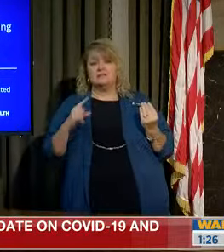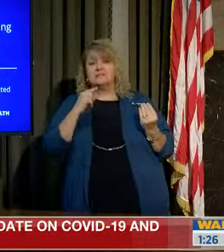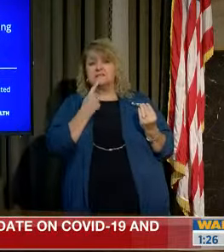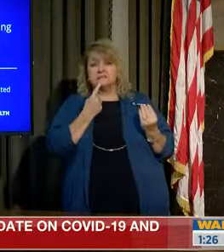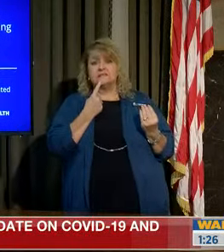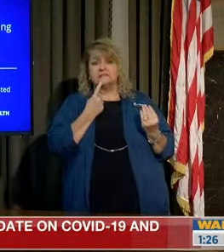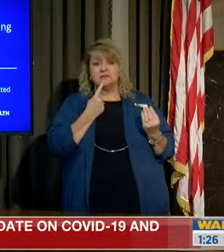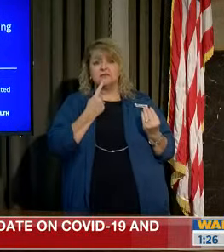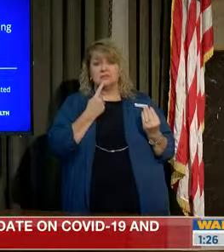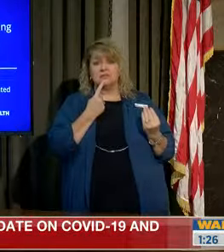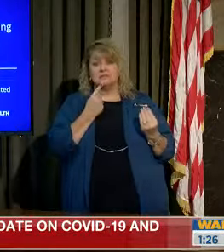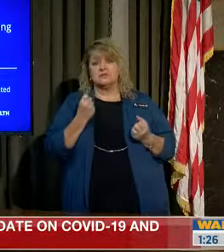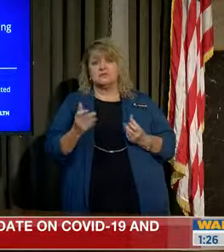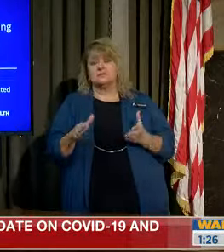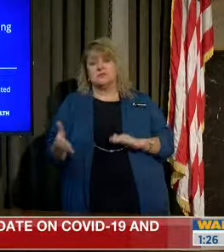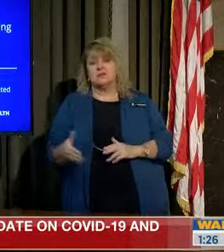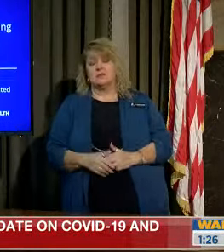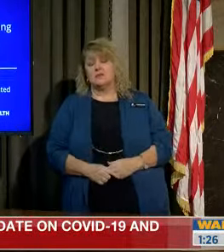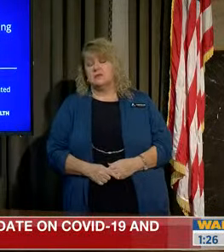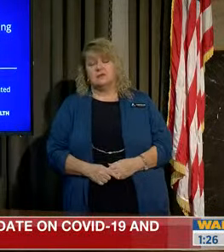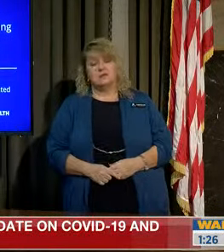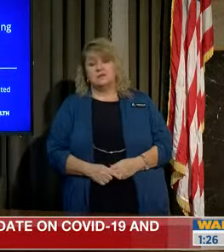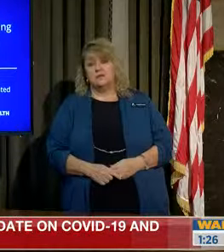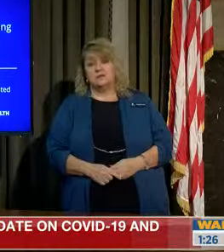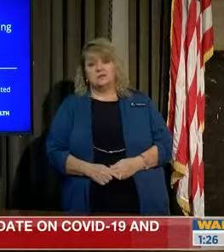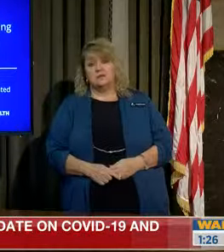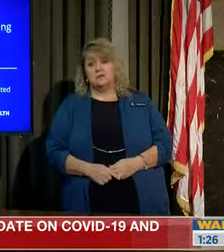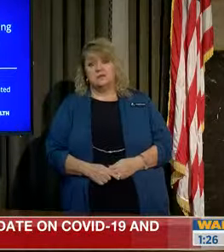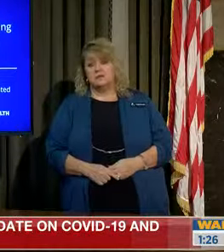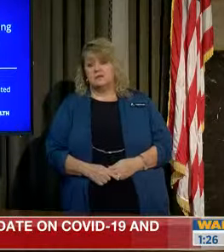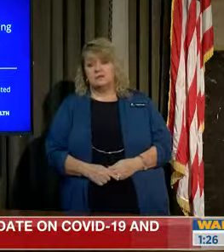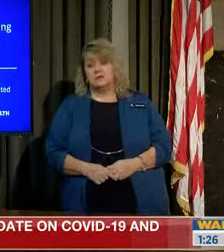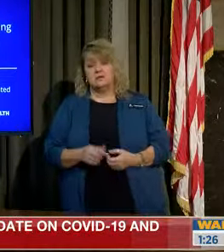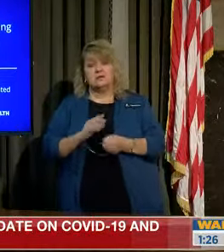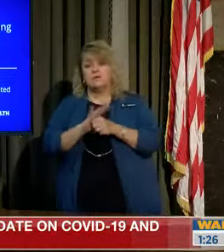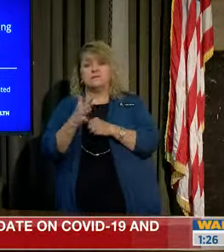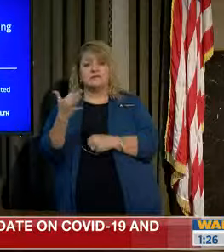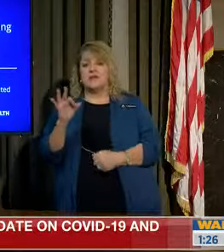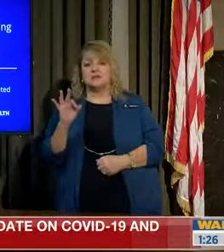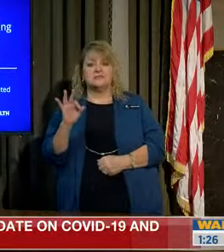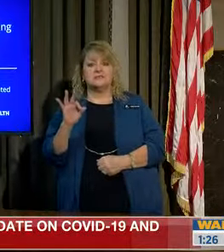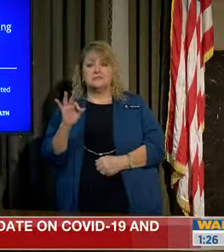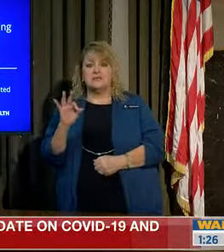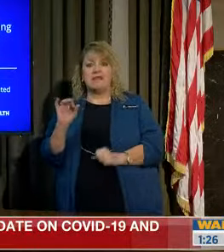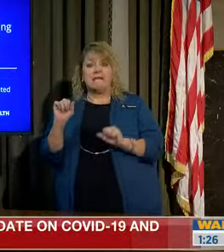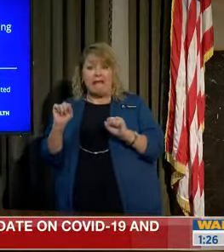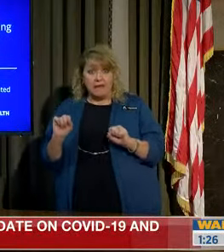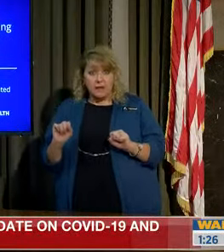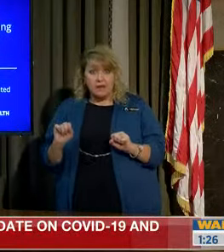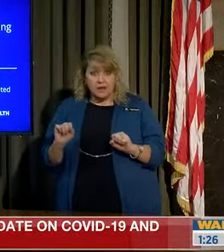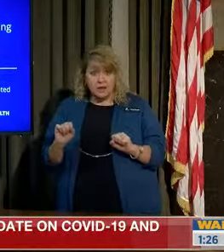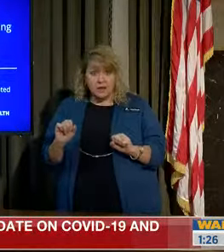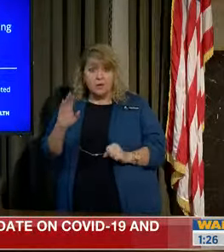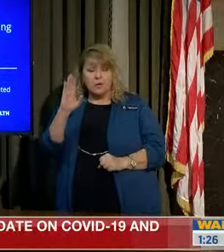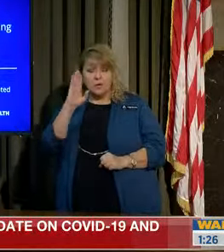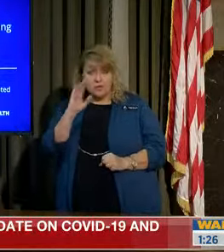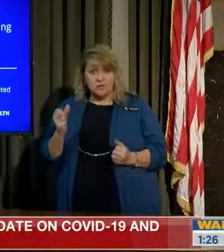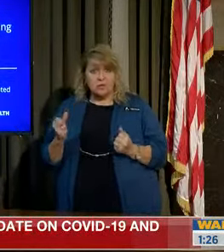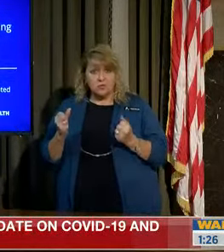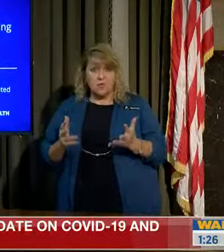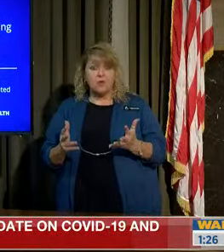months with this surge. There's no question that COVID-19 can and does cause